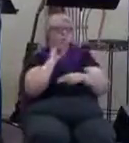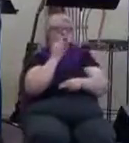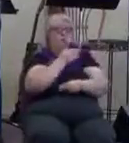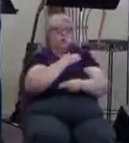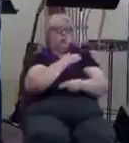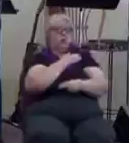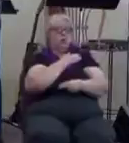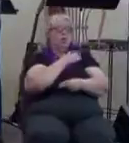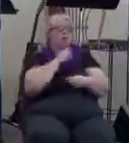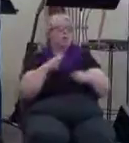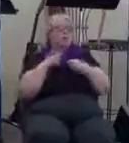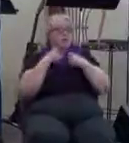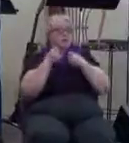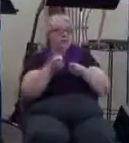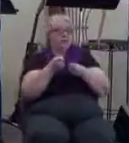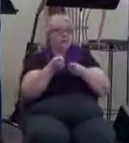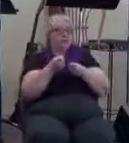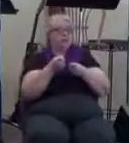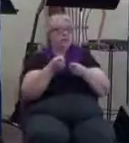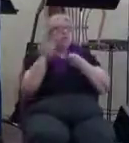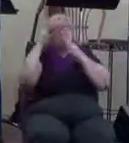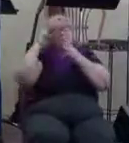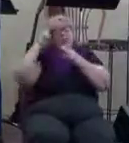gifting to the glory and the honor of God.